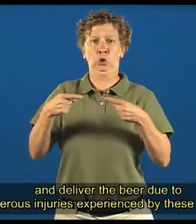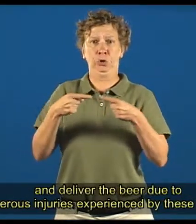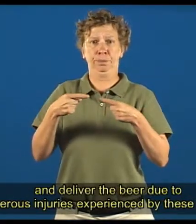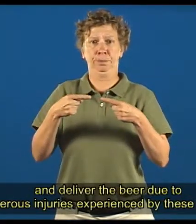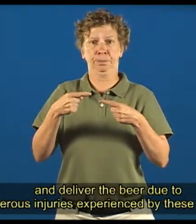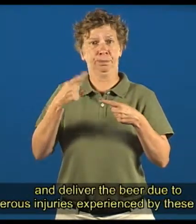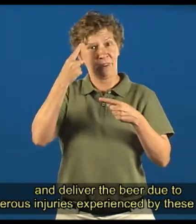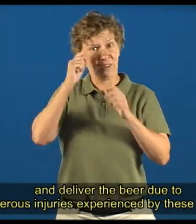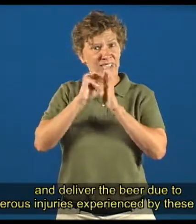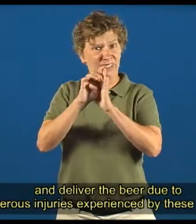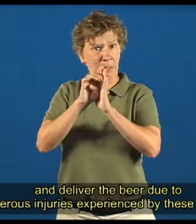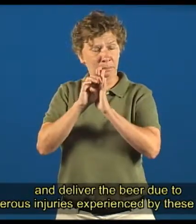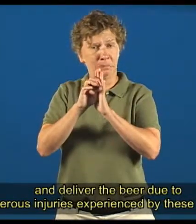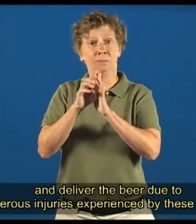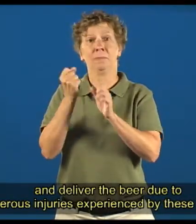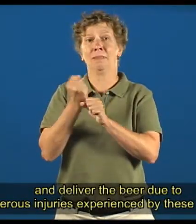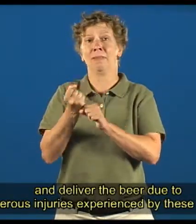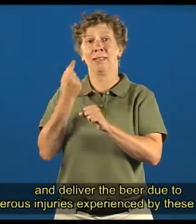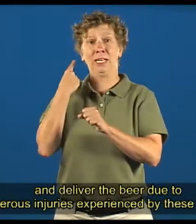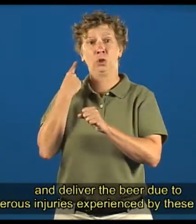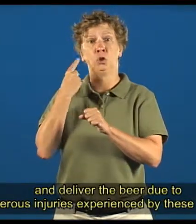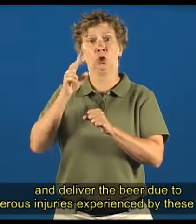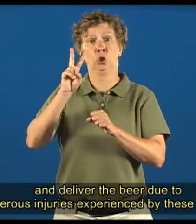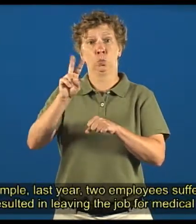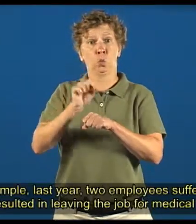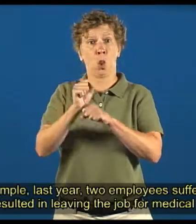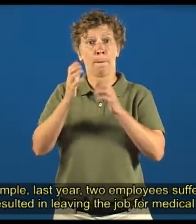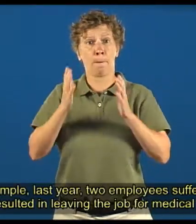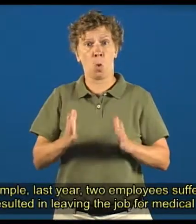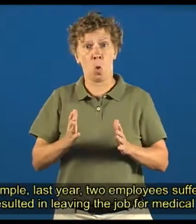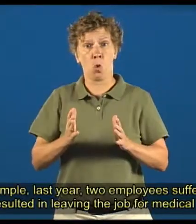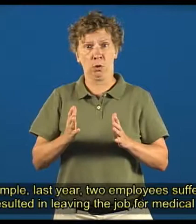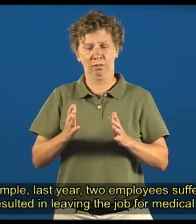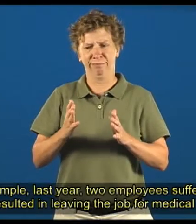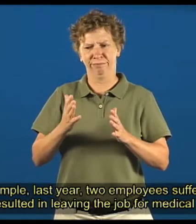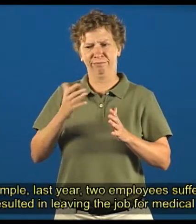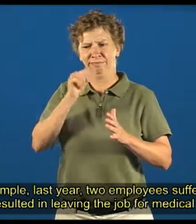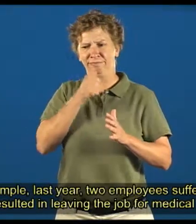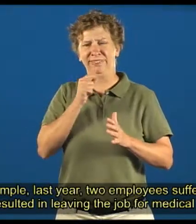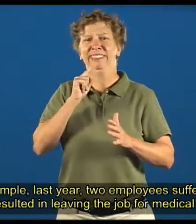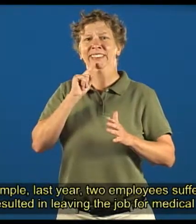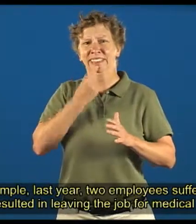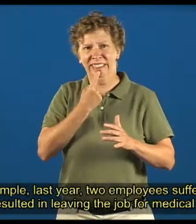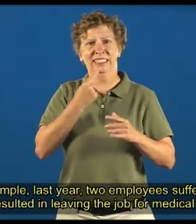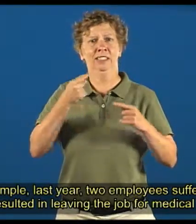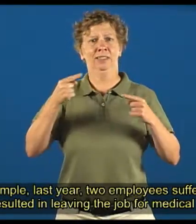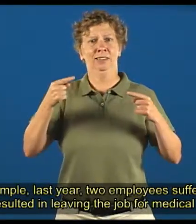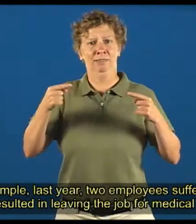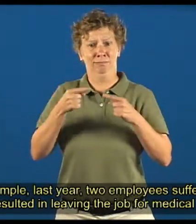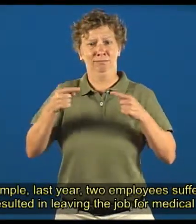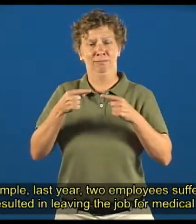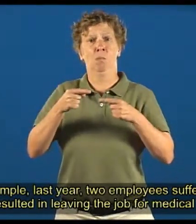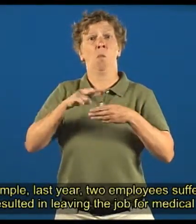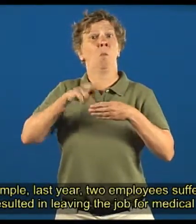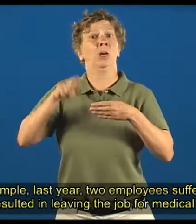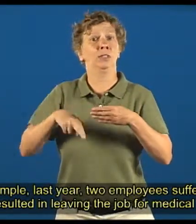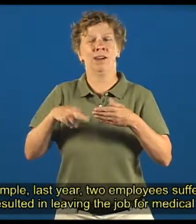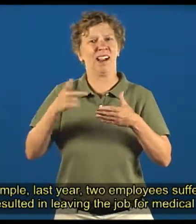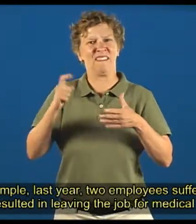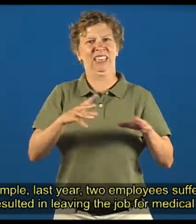numerous injuries experienced by these workers. For example, last year, 2 employees suffered injuries that resulted